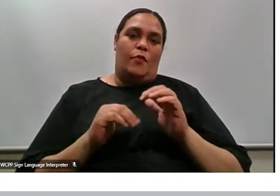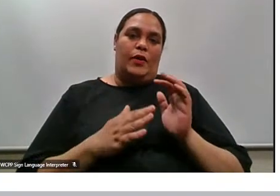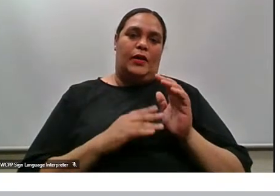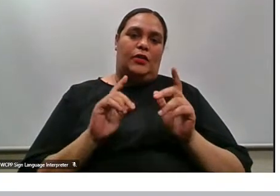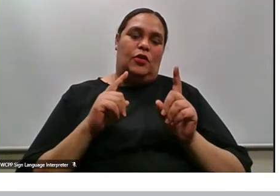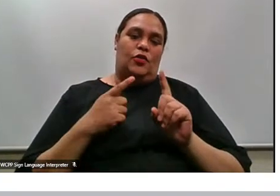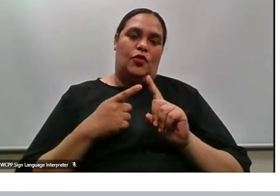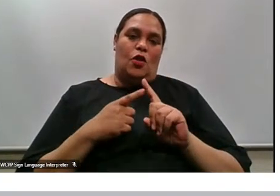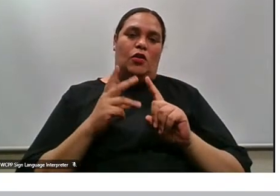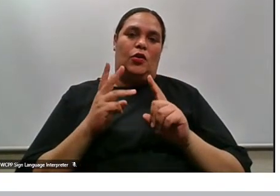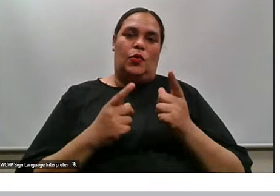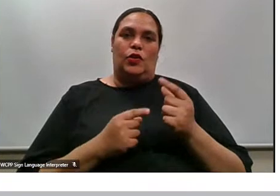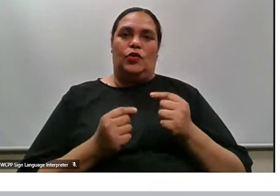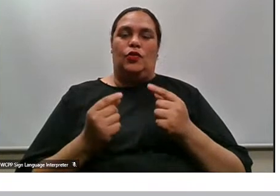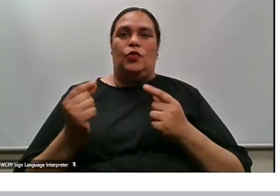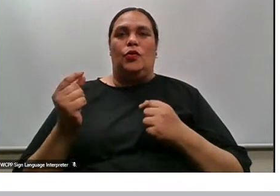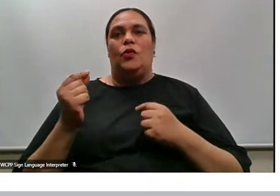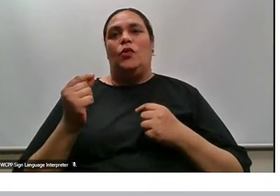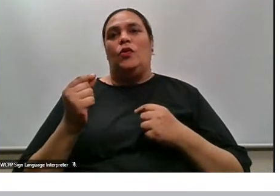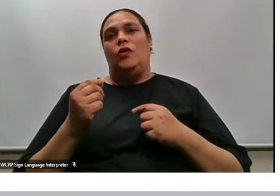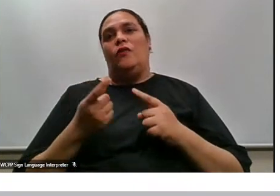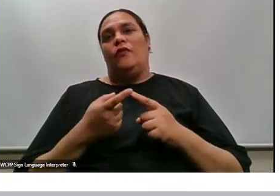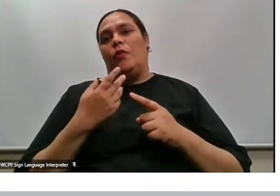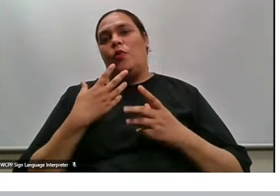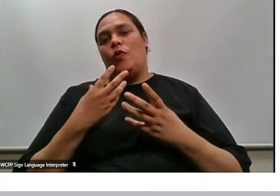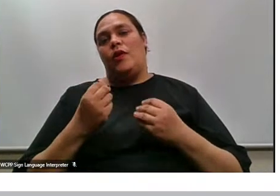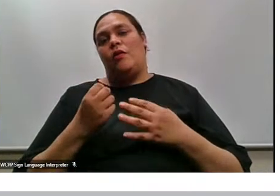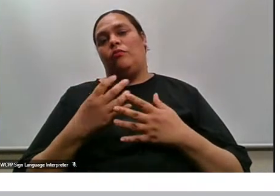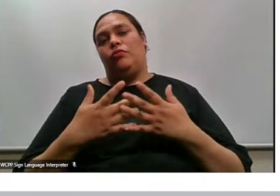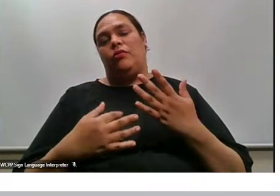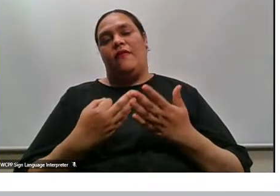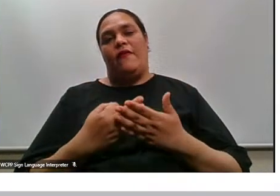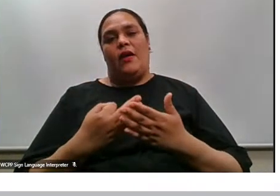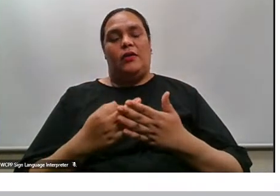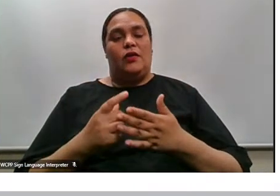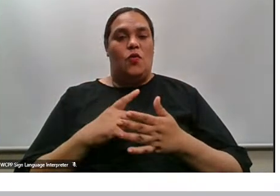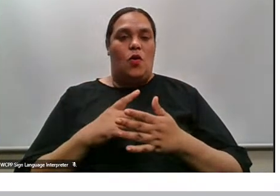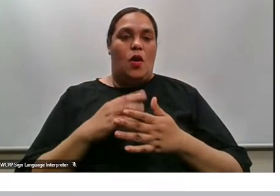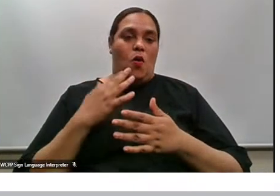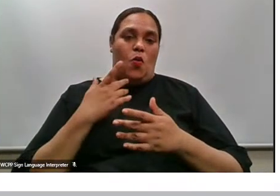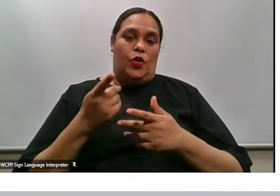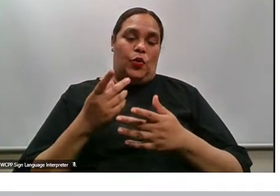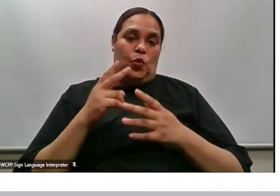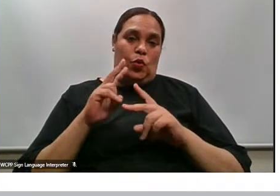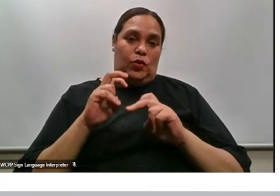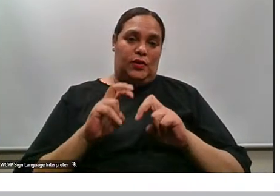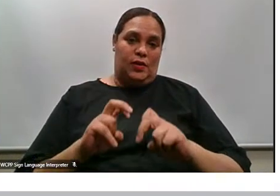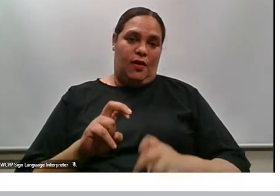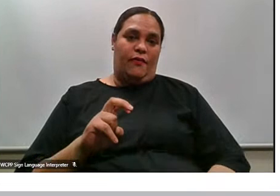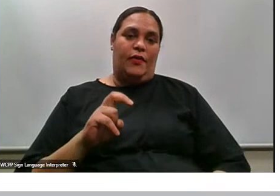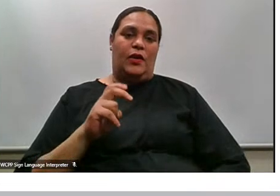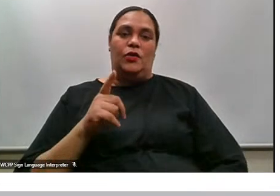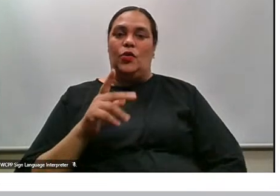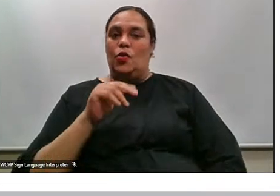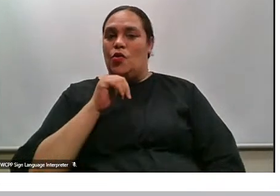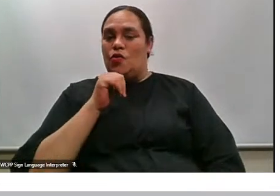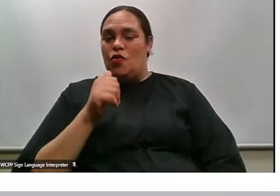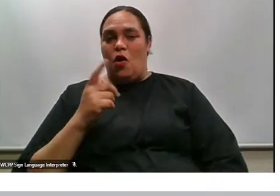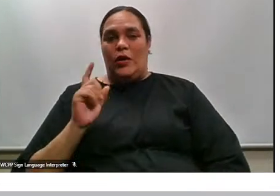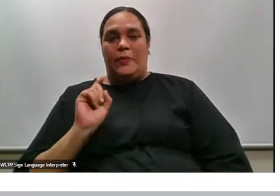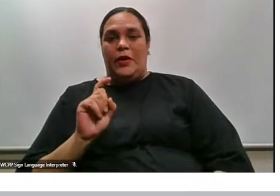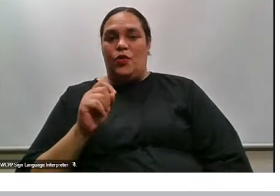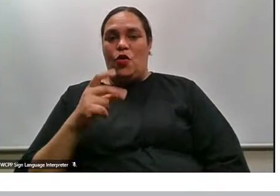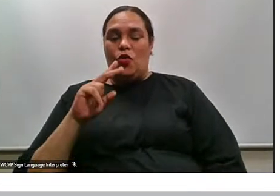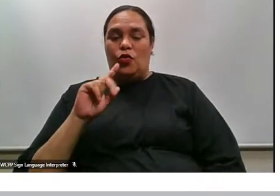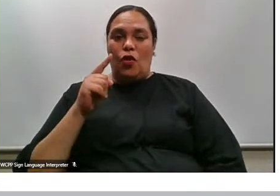target is going to be driven by a number of factors. Because while you discover that you're not going to meet a target,